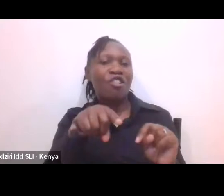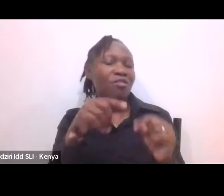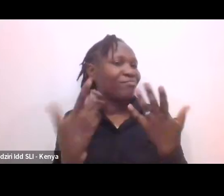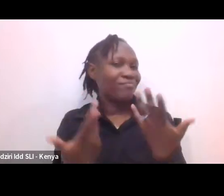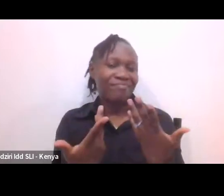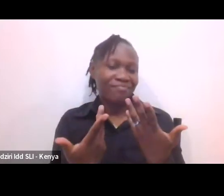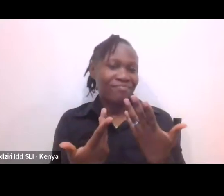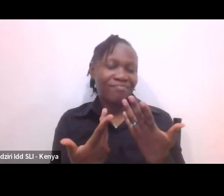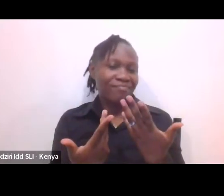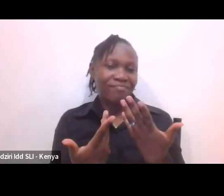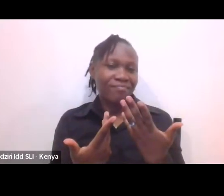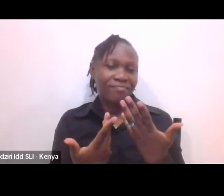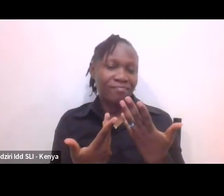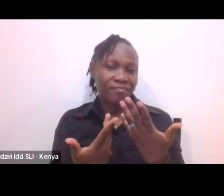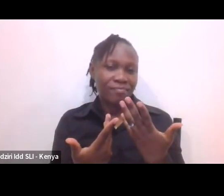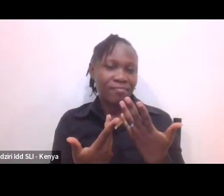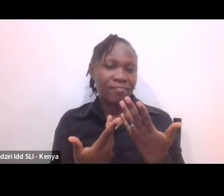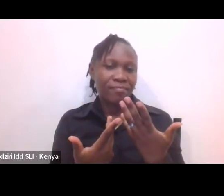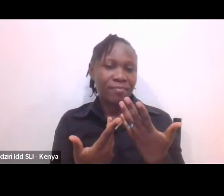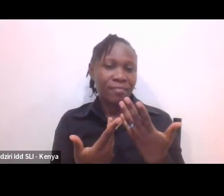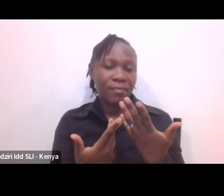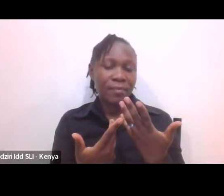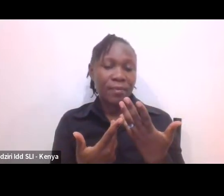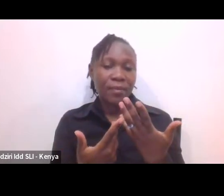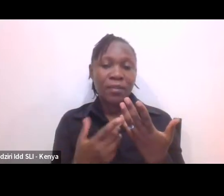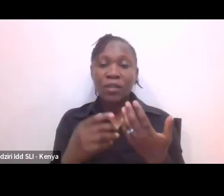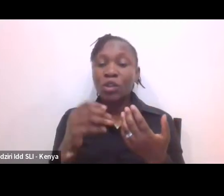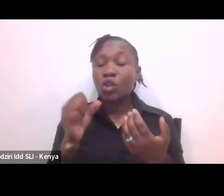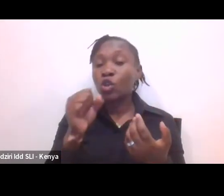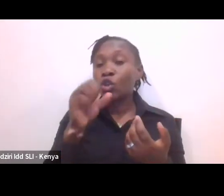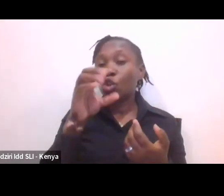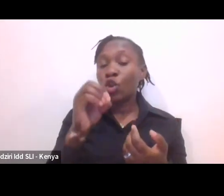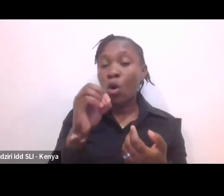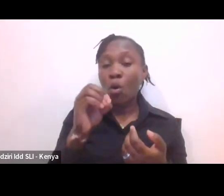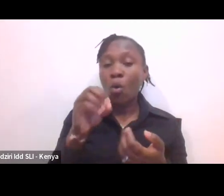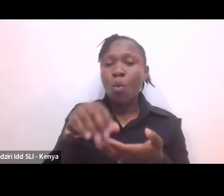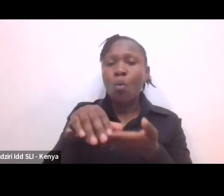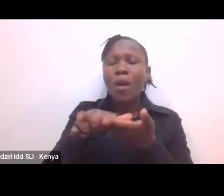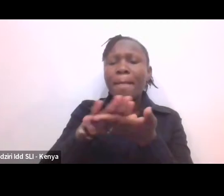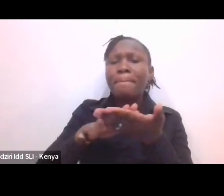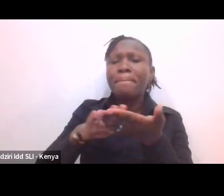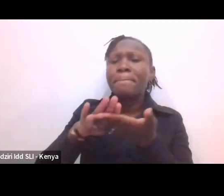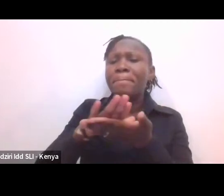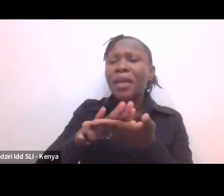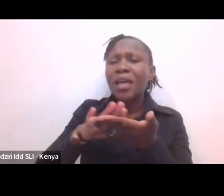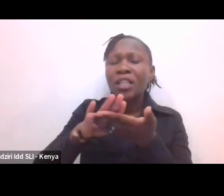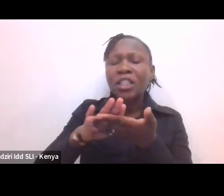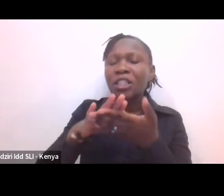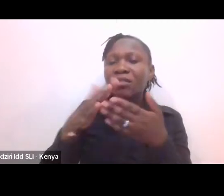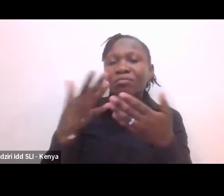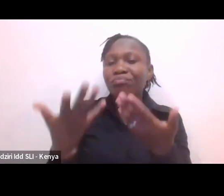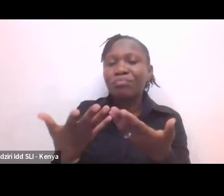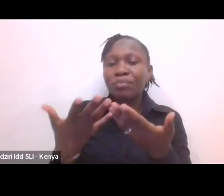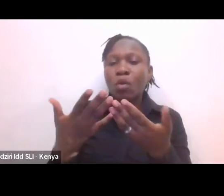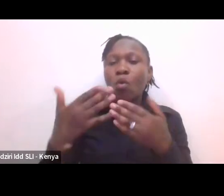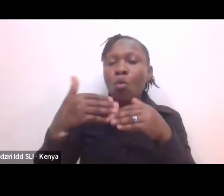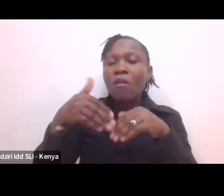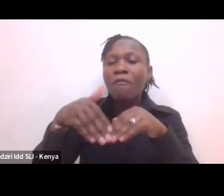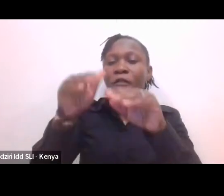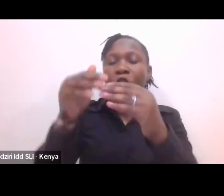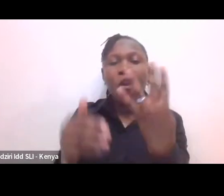So baselining for us consists of the following four core components.